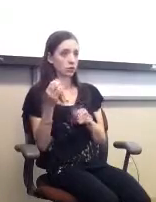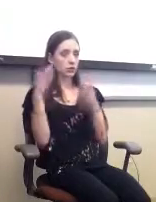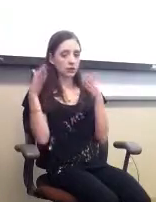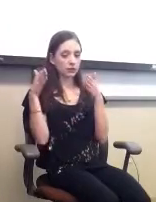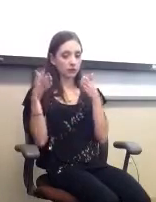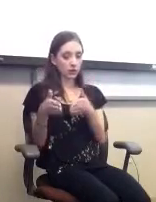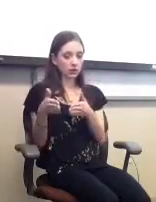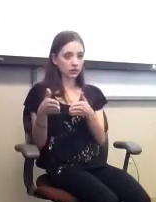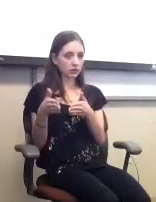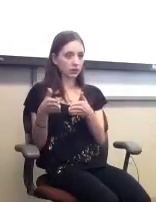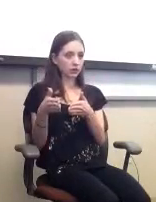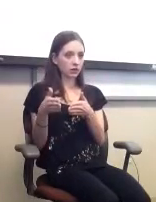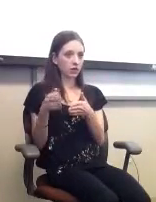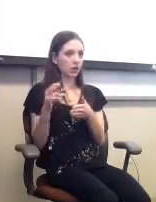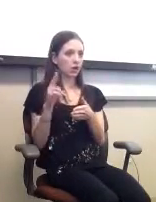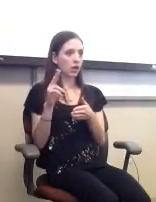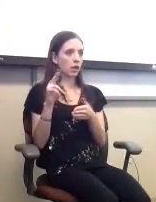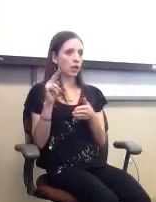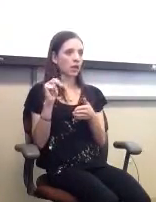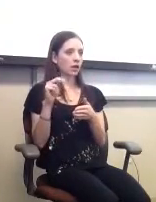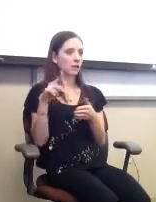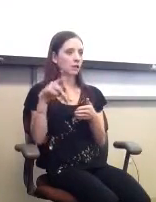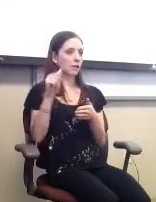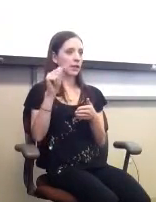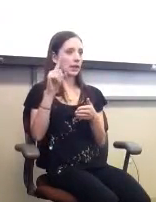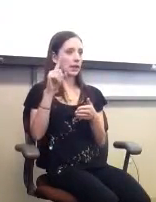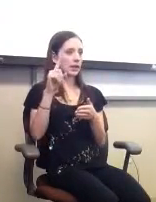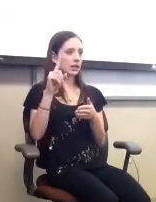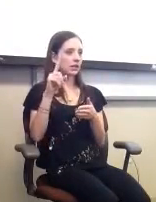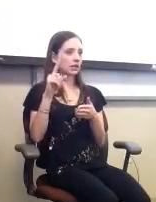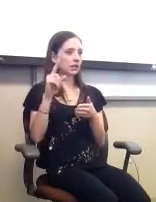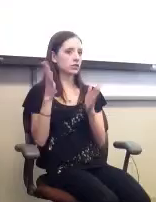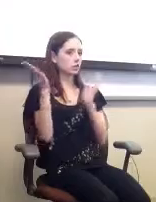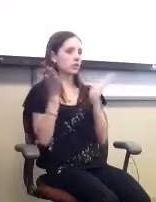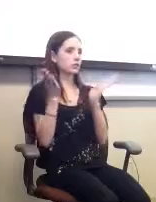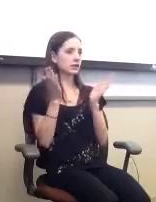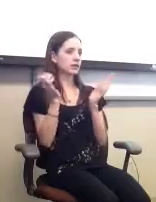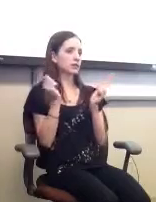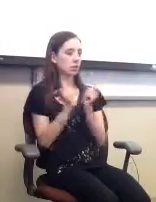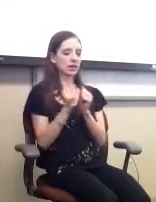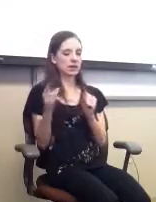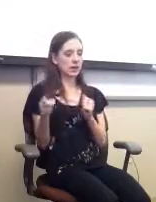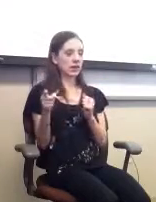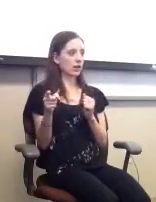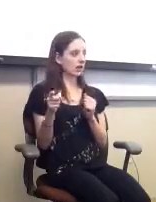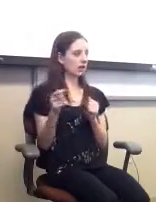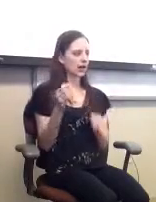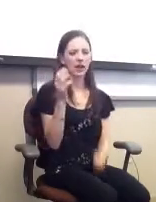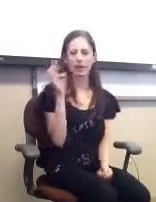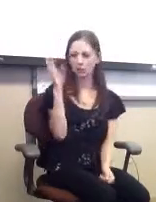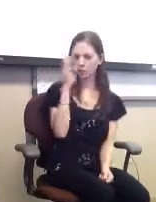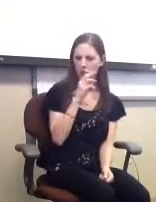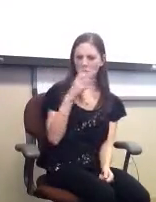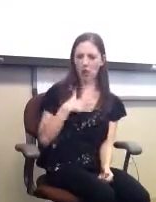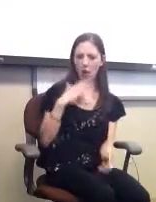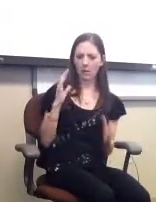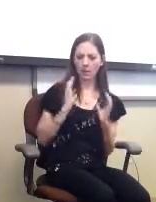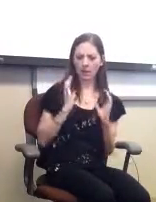unpaid services with him. So. Yeah, it's weird. When all my clients pretty much that I've seen, when they come in and they fill out